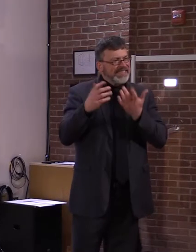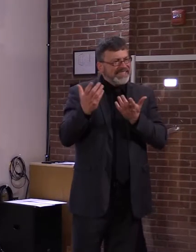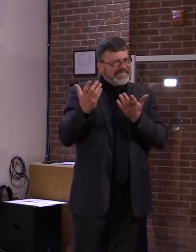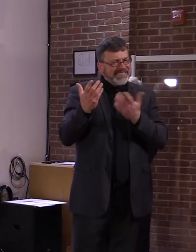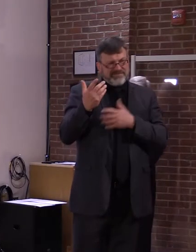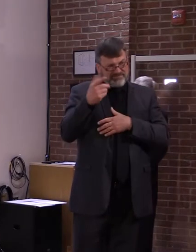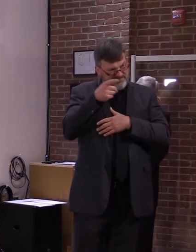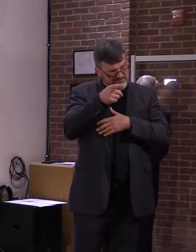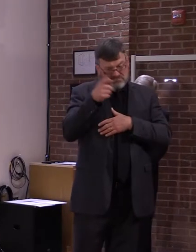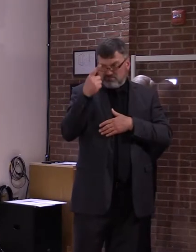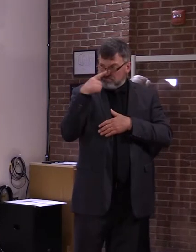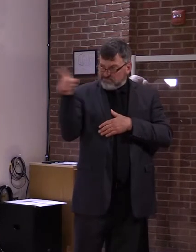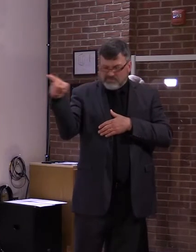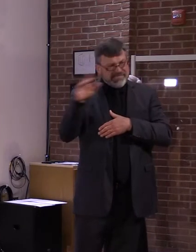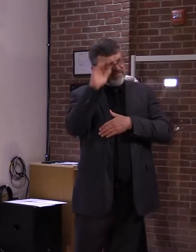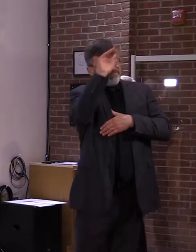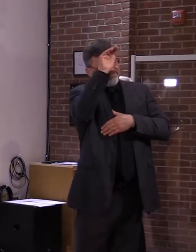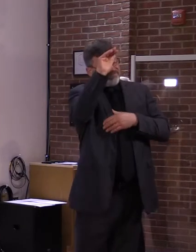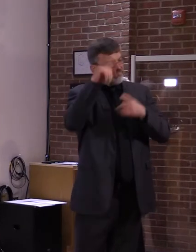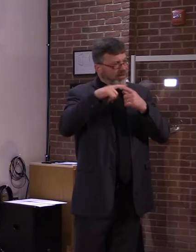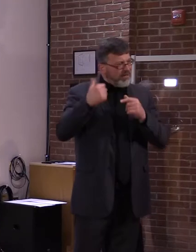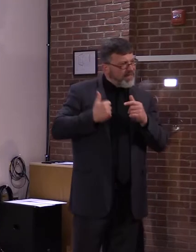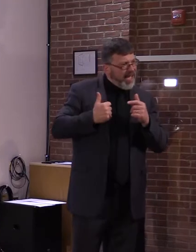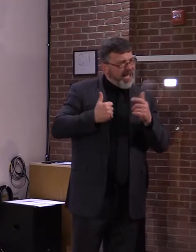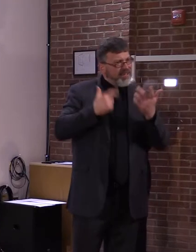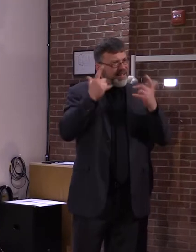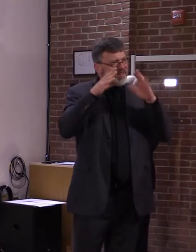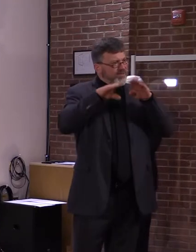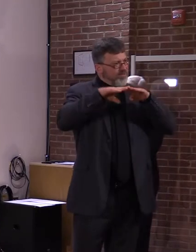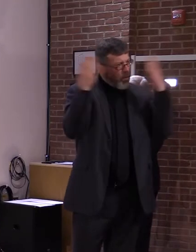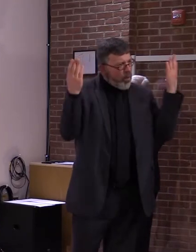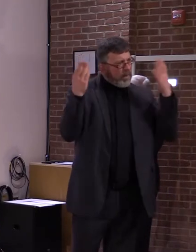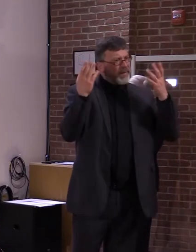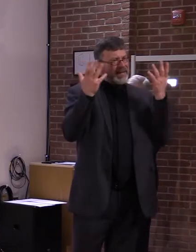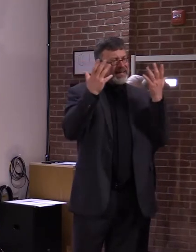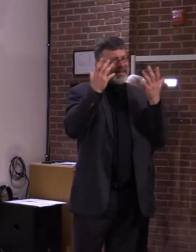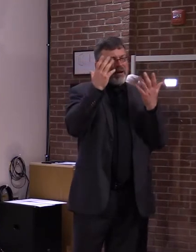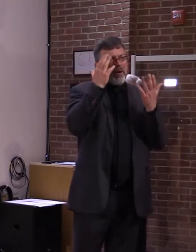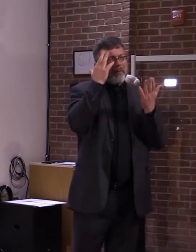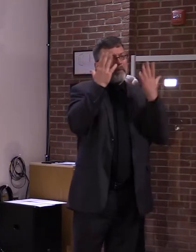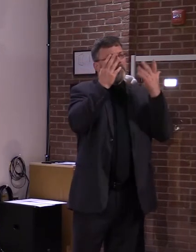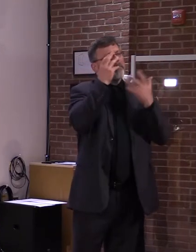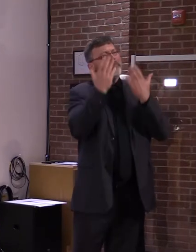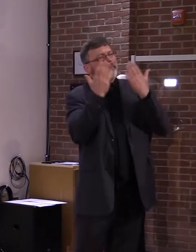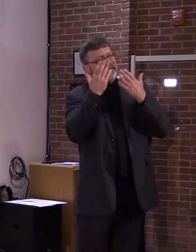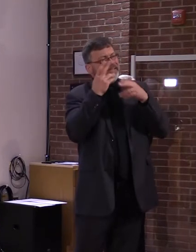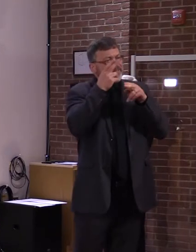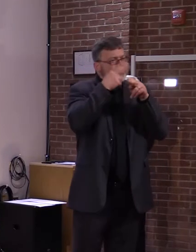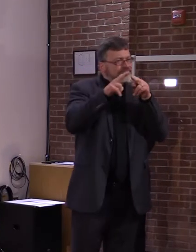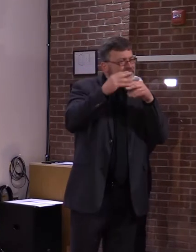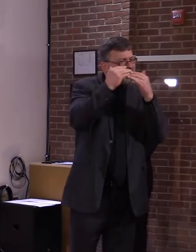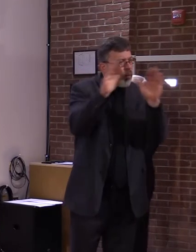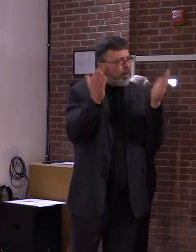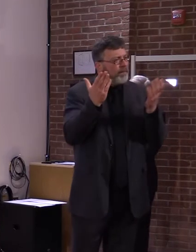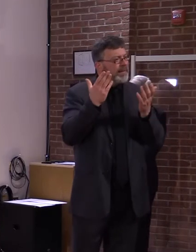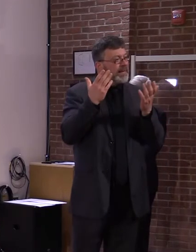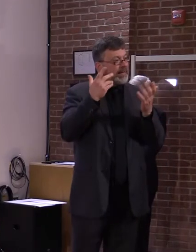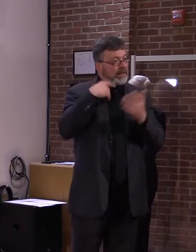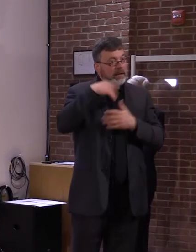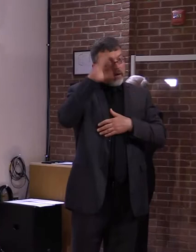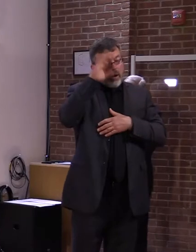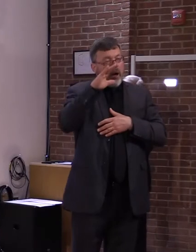get some sort of limited opening to the border happening, whether it be for vaccinated people or